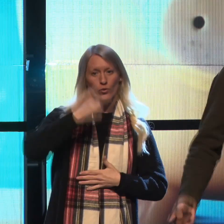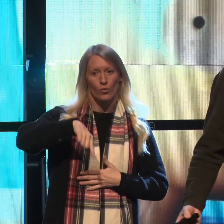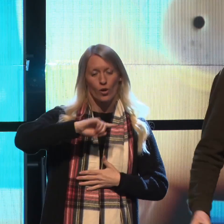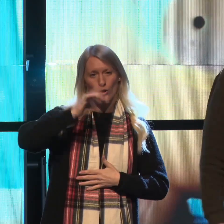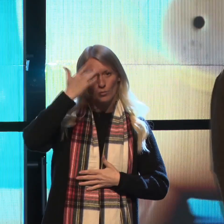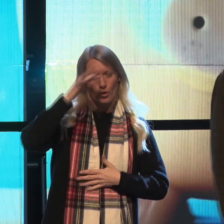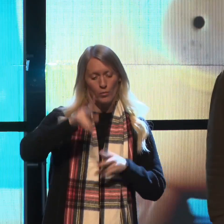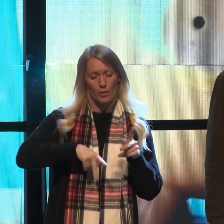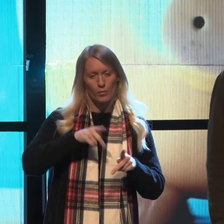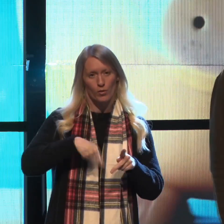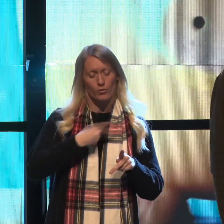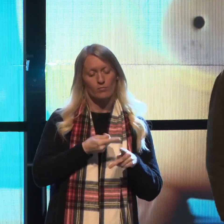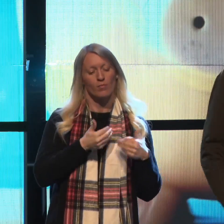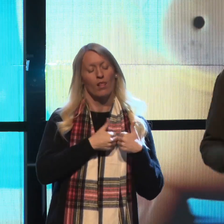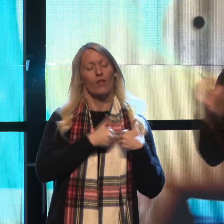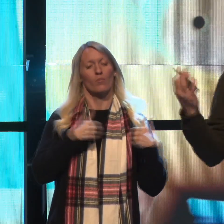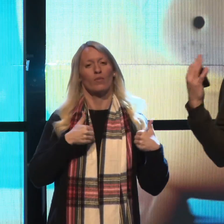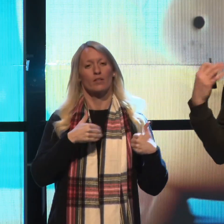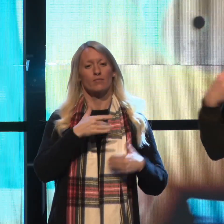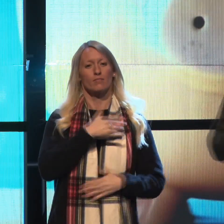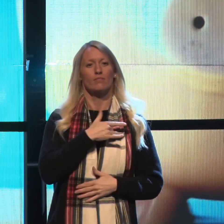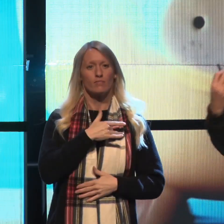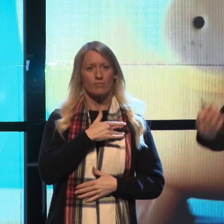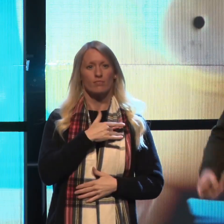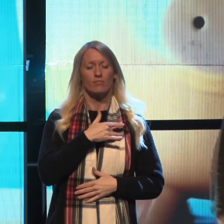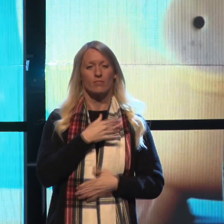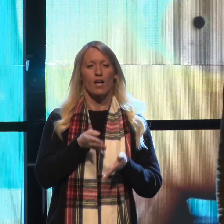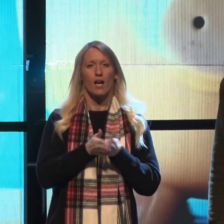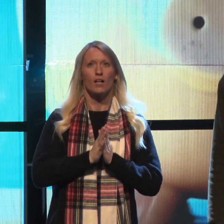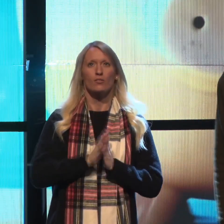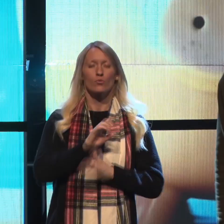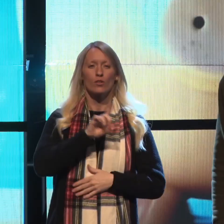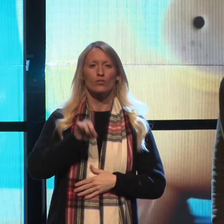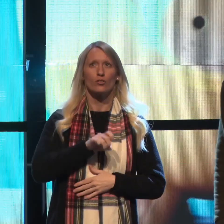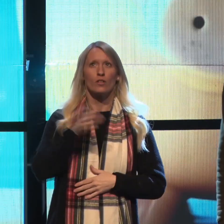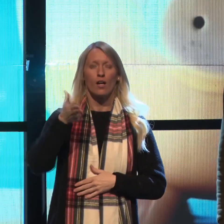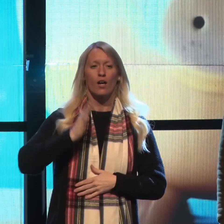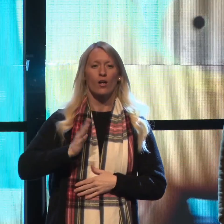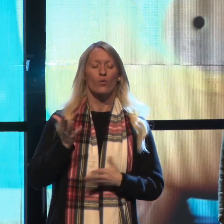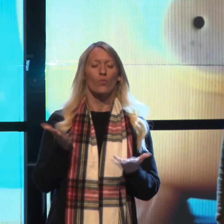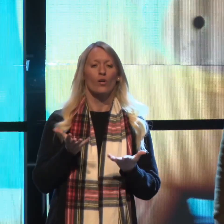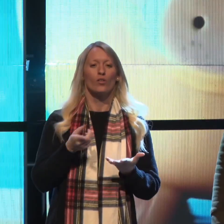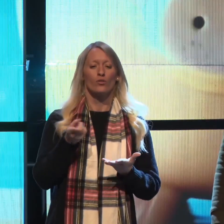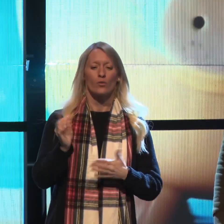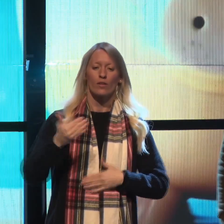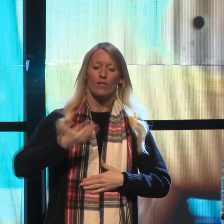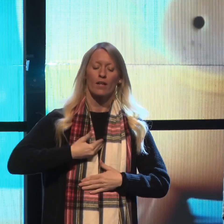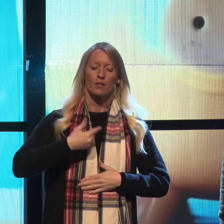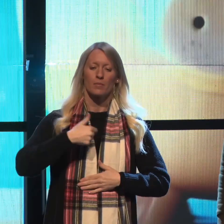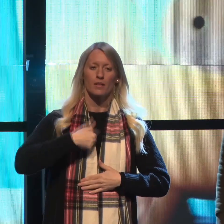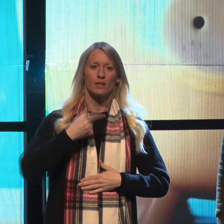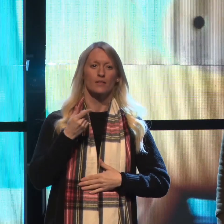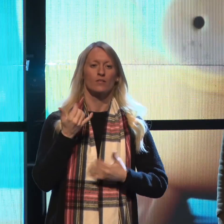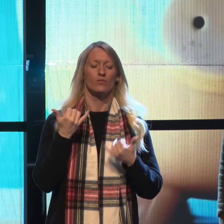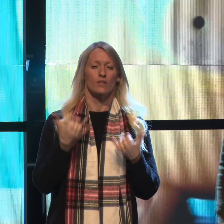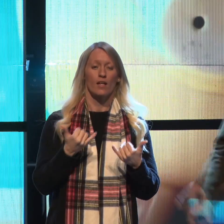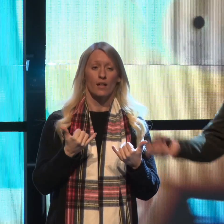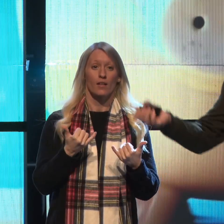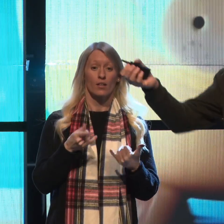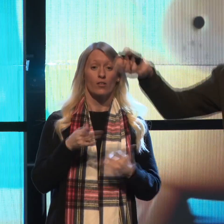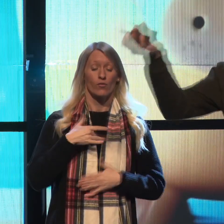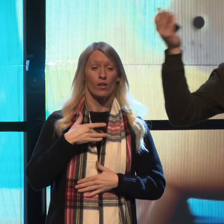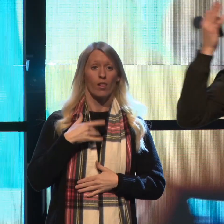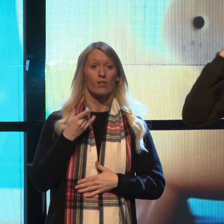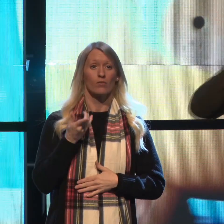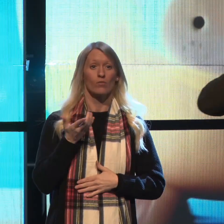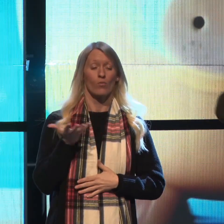open-hearted. You can ask the question, God, what are you inviting me into today? And I believe you'll sense what that is. So I want to invite